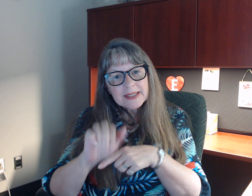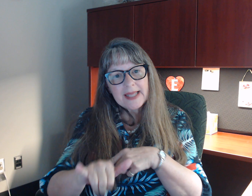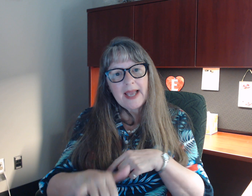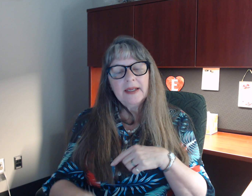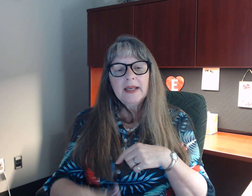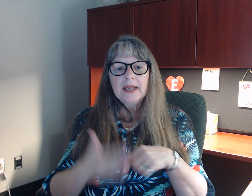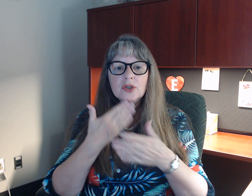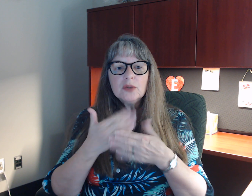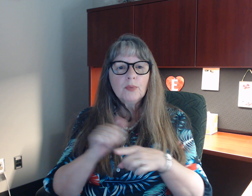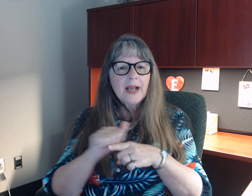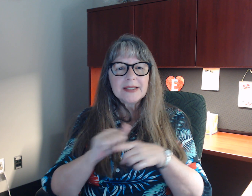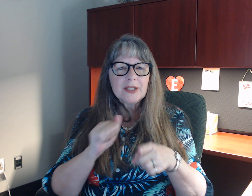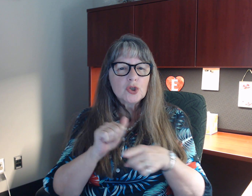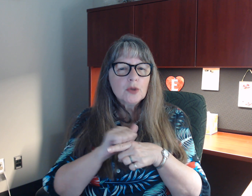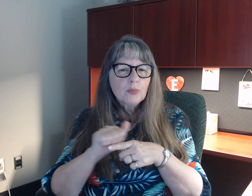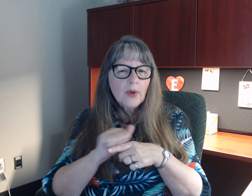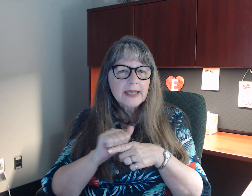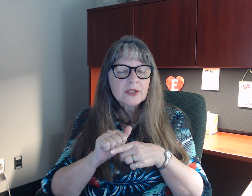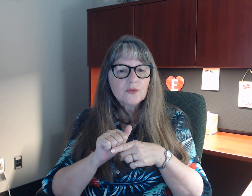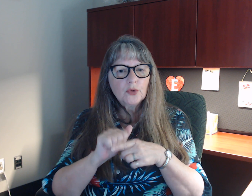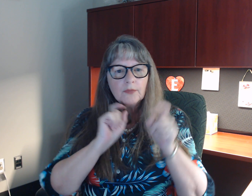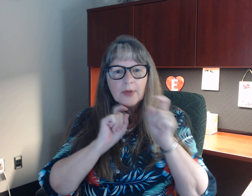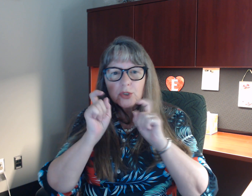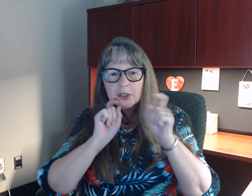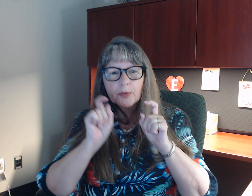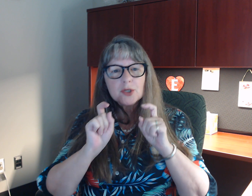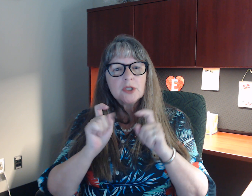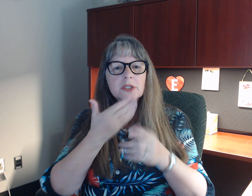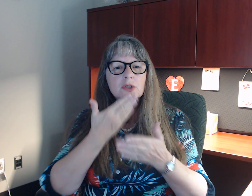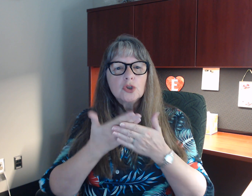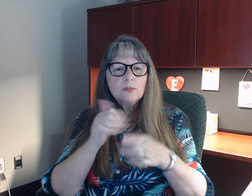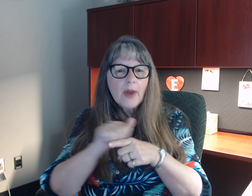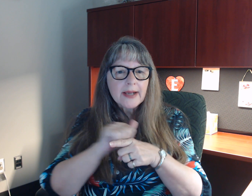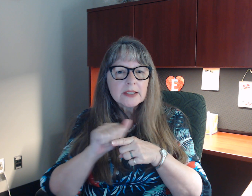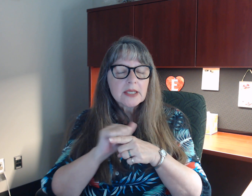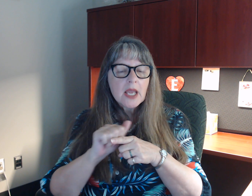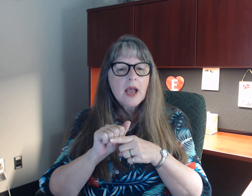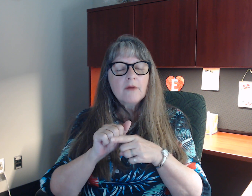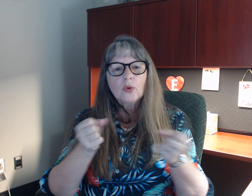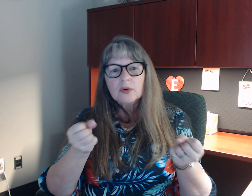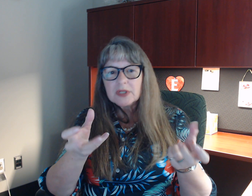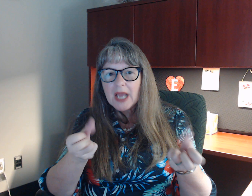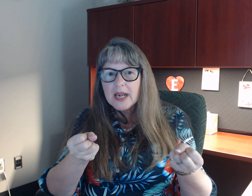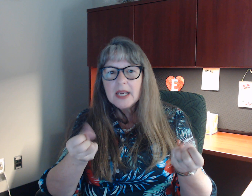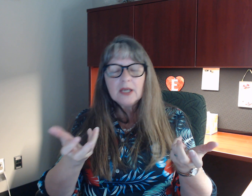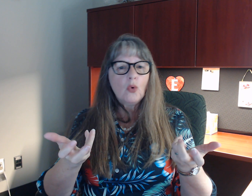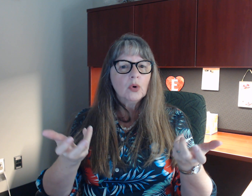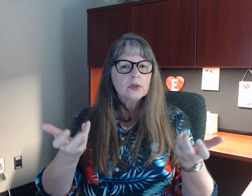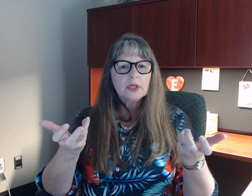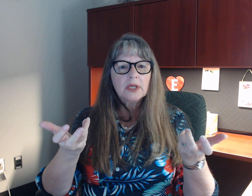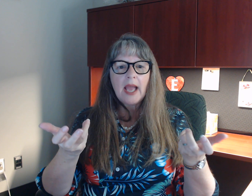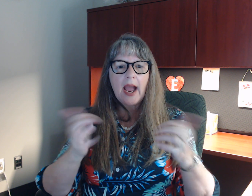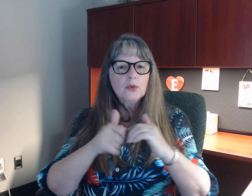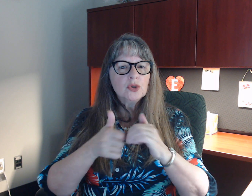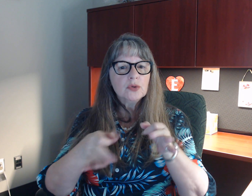that. It's good practice, and it's good practice for your facial expressions. It's good practice for signing, or to how would you